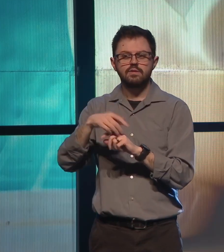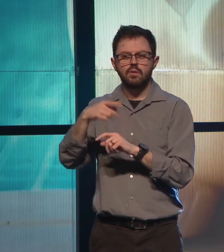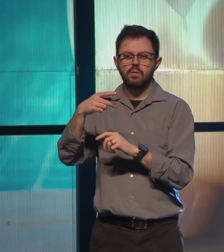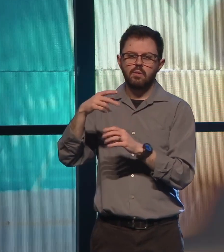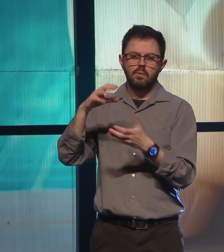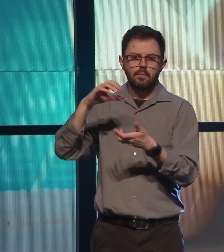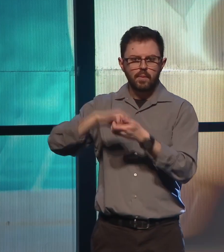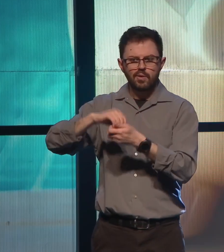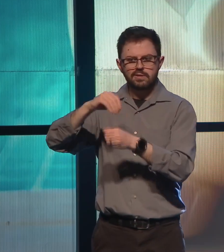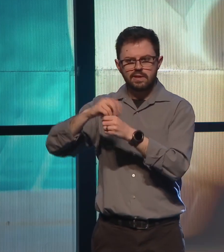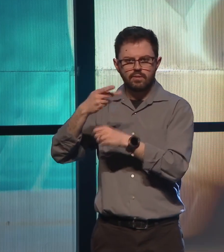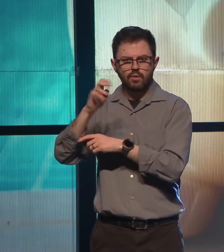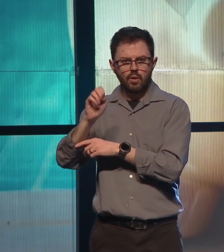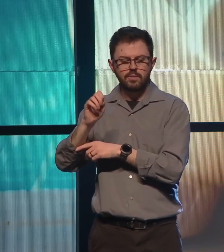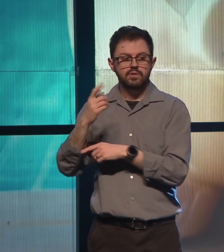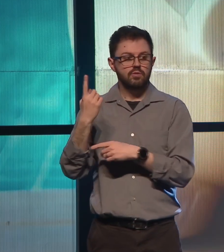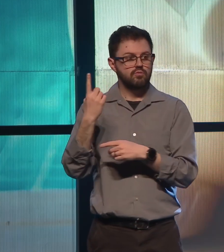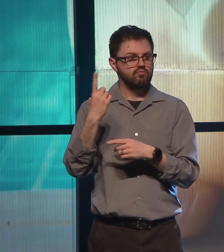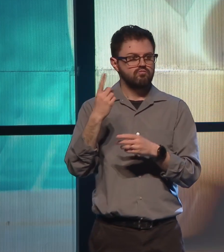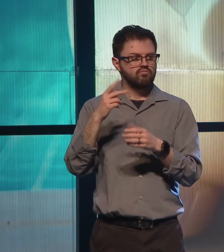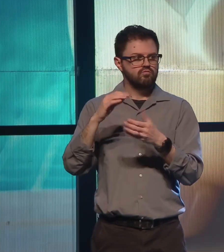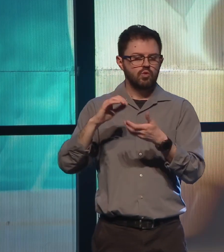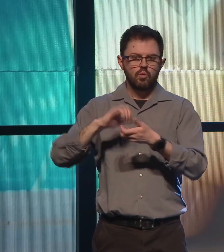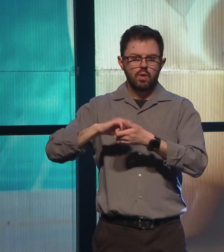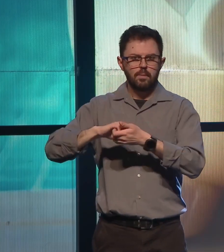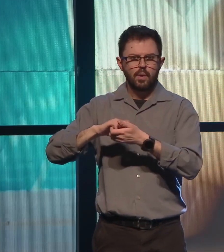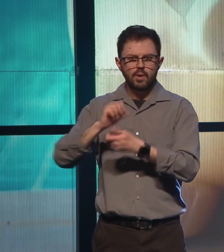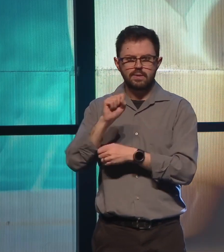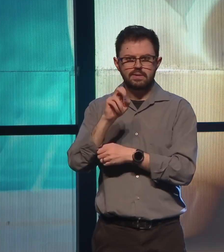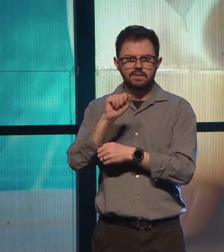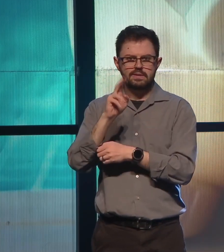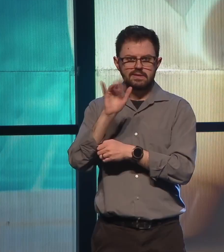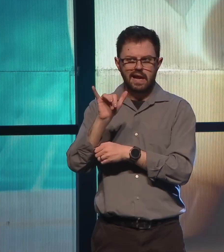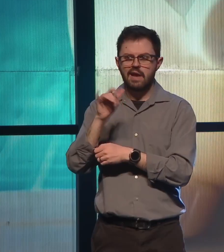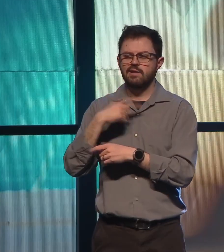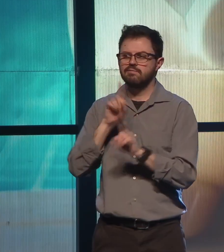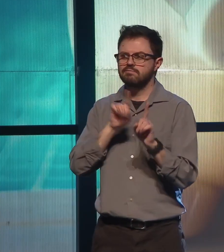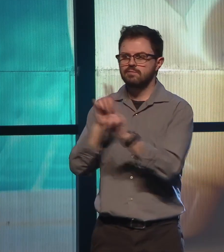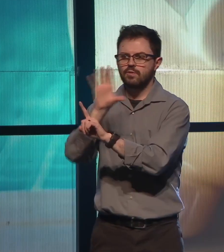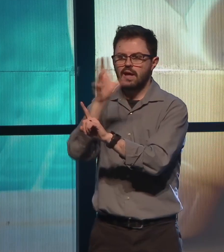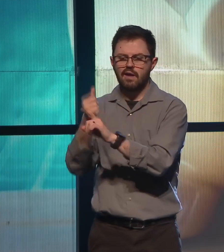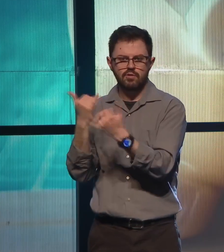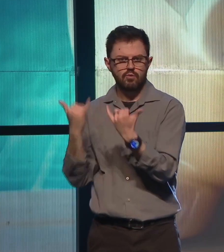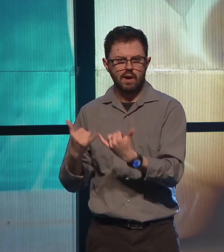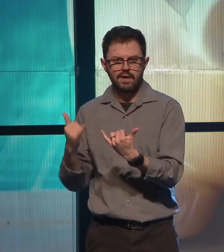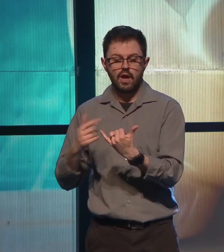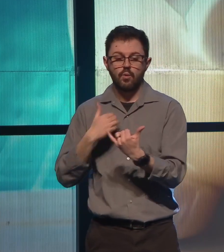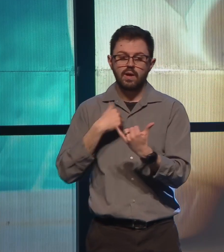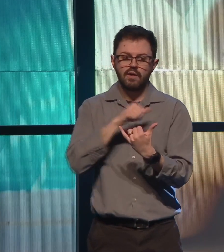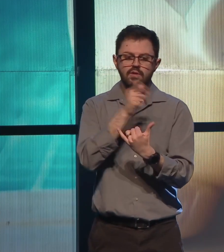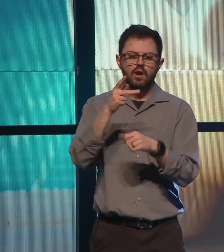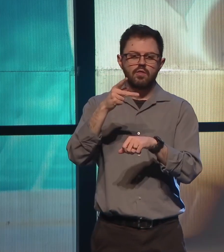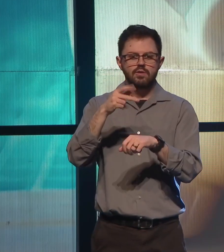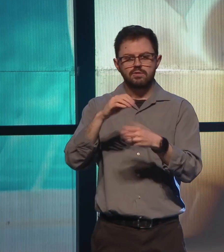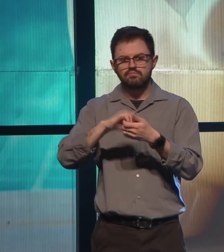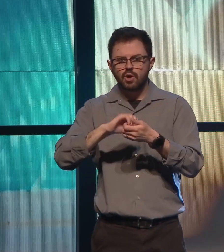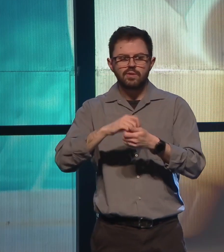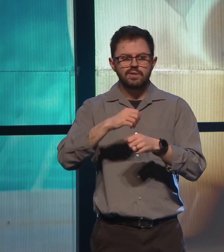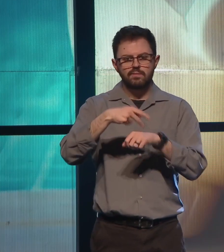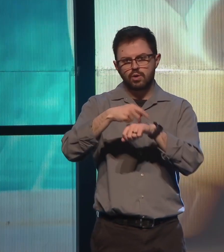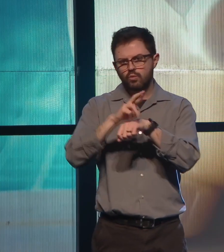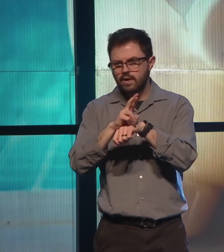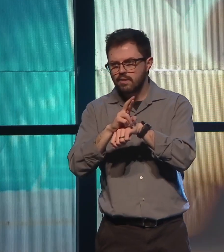about a partner that Sandy's there right now in Africa with our partner. And we have a partner in Puerto Rico and in Romania, and we have partners here in